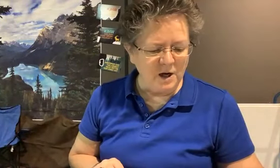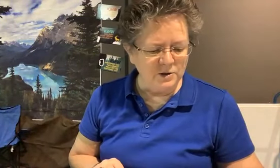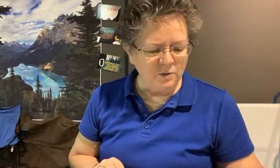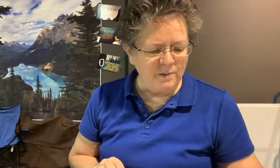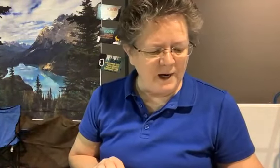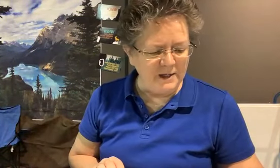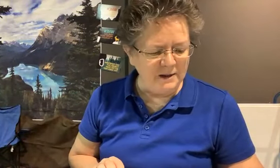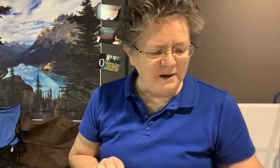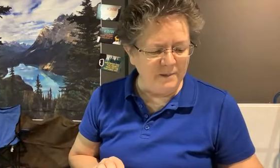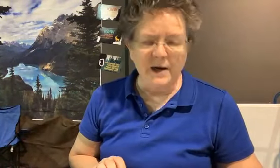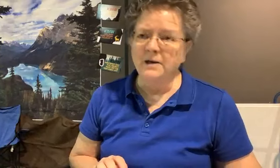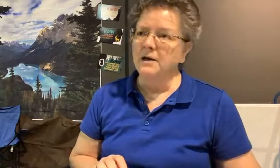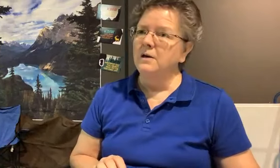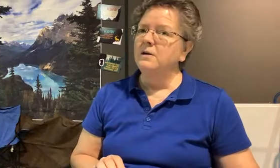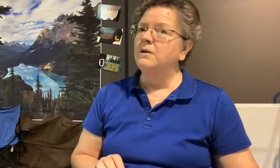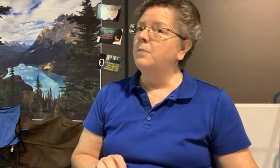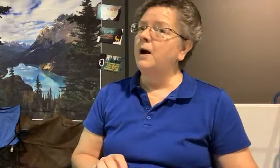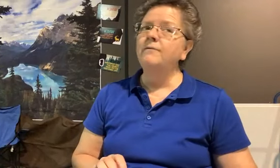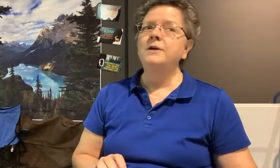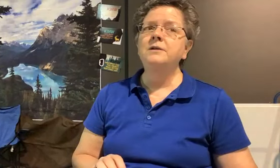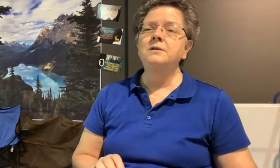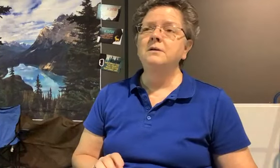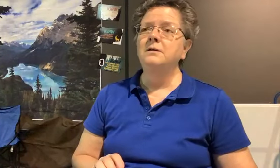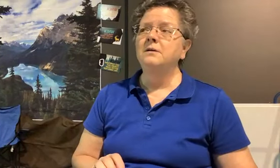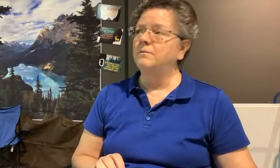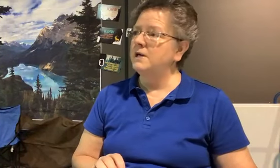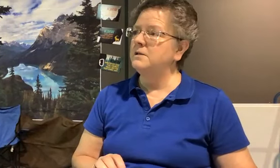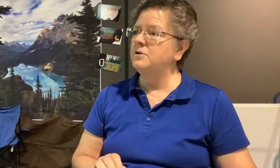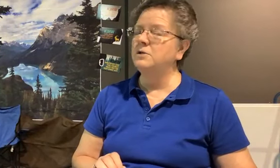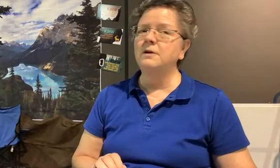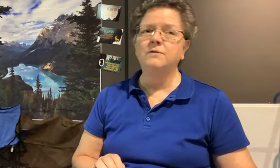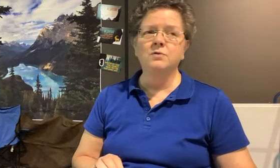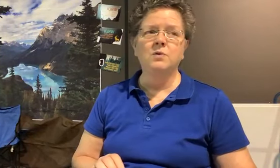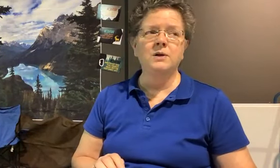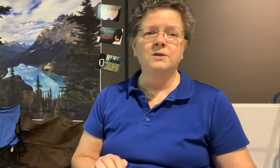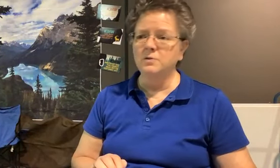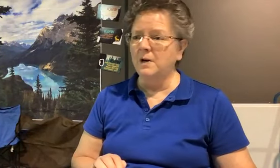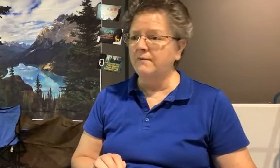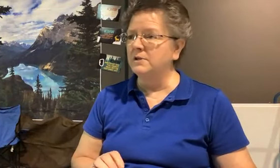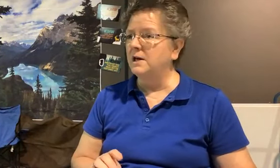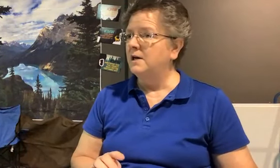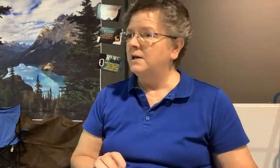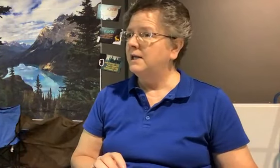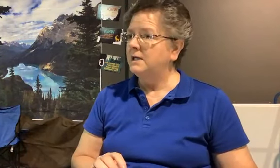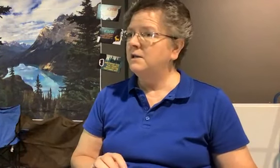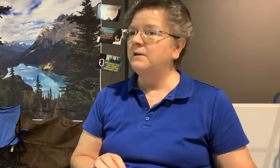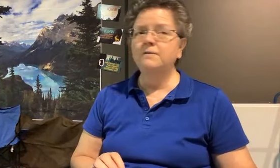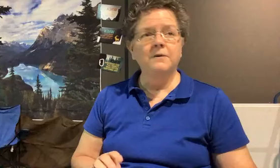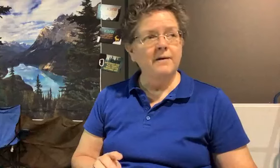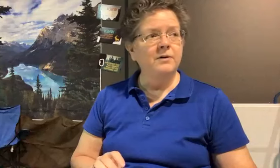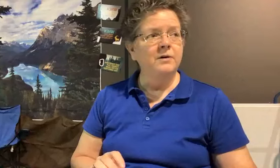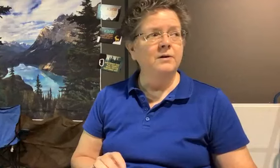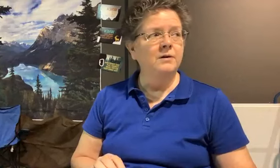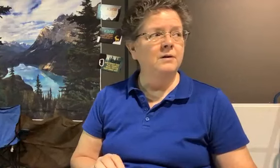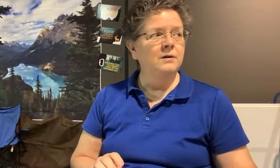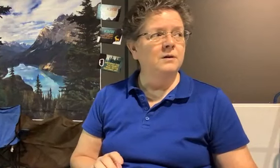also reminding them that the prophets, the messages of those warnings, those prophets, they didn't live forever. So